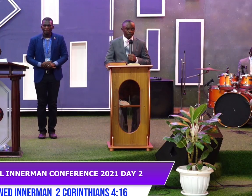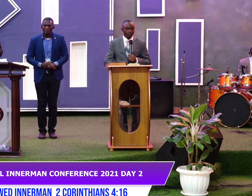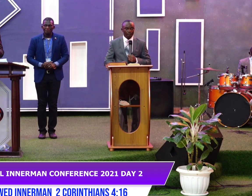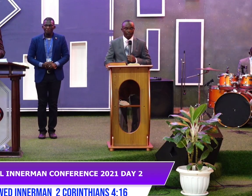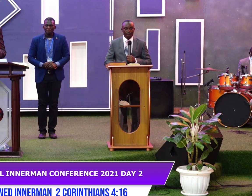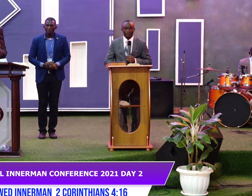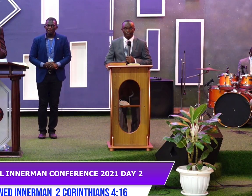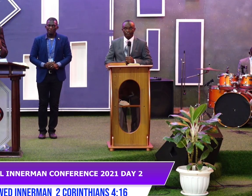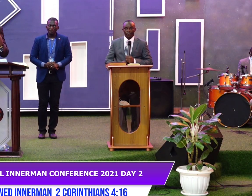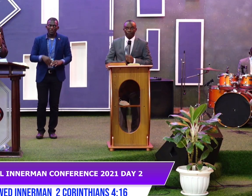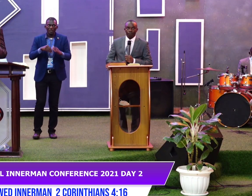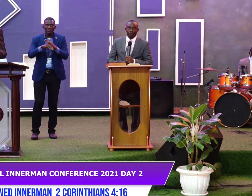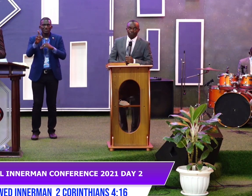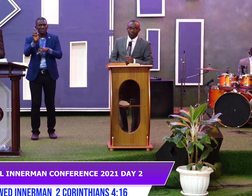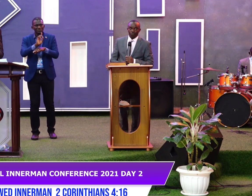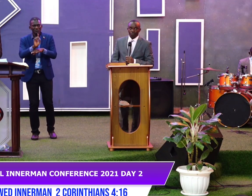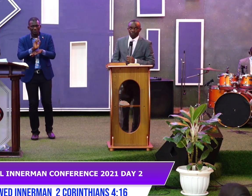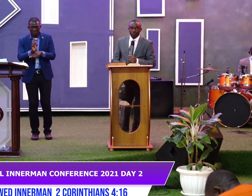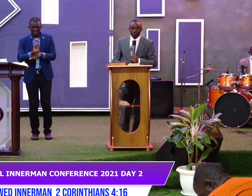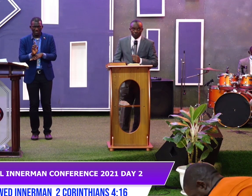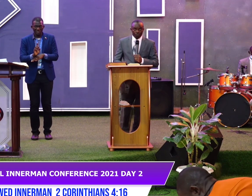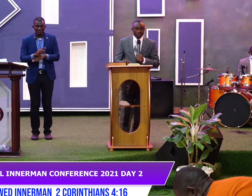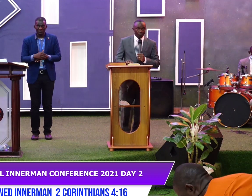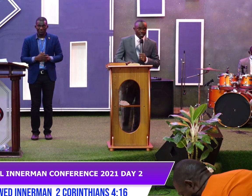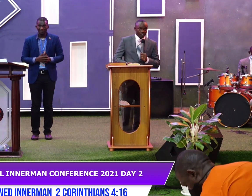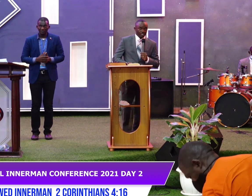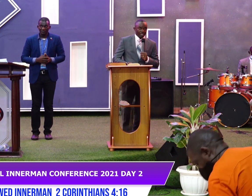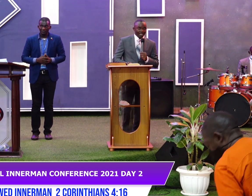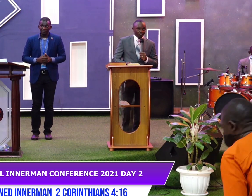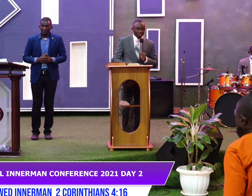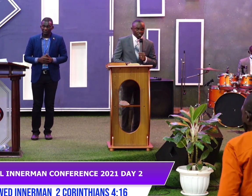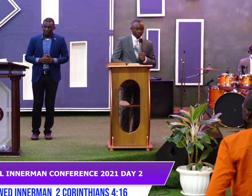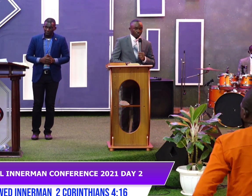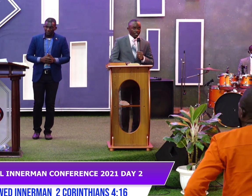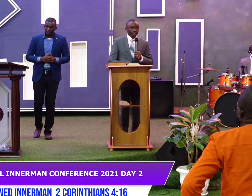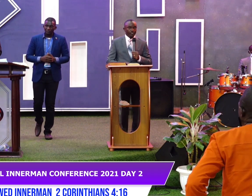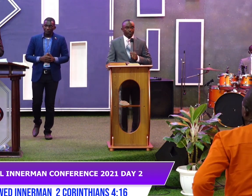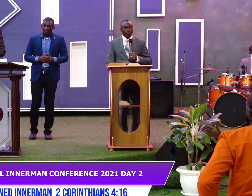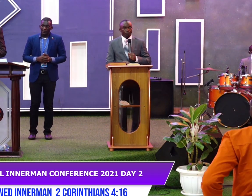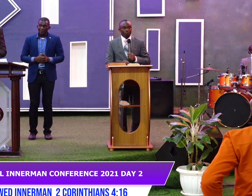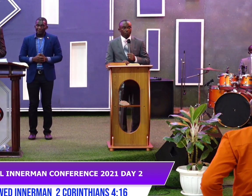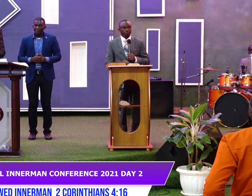feet. Edakika zino nzigenderedde ozirekayo. For the minutes that are left intentionally.